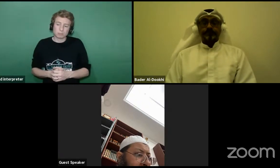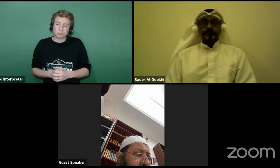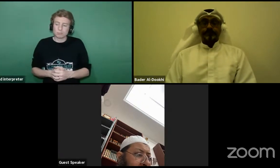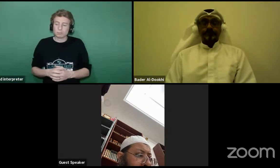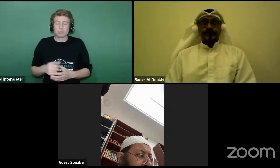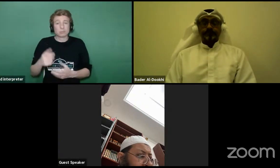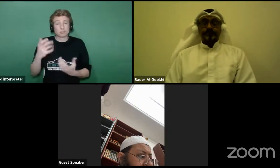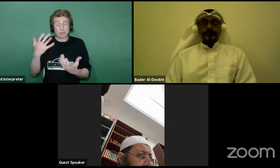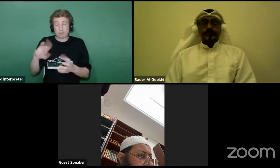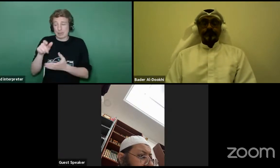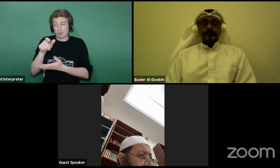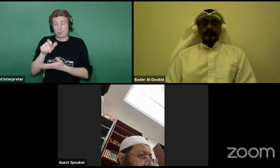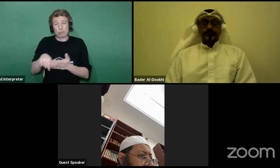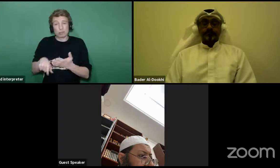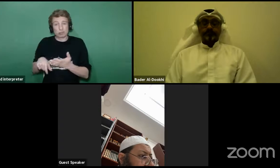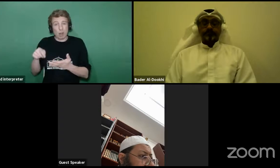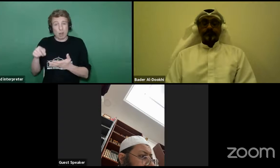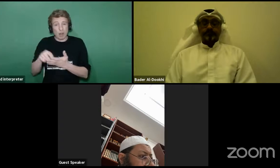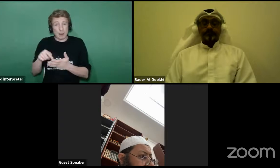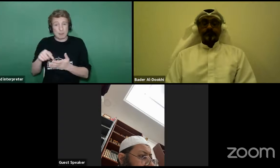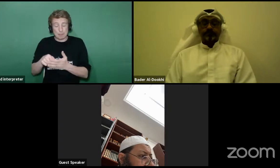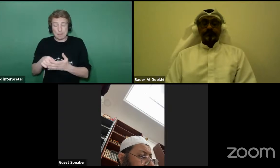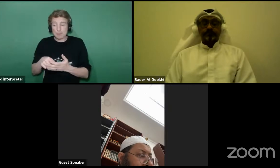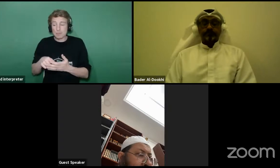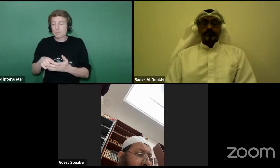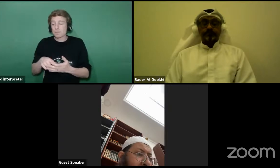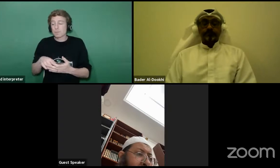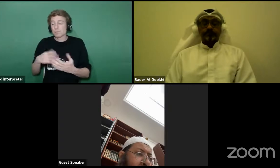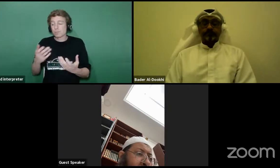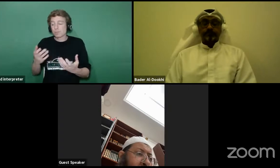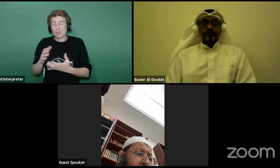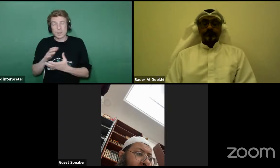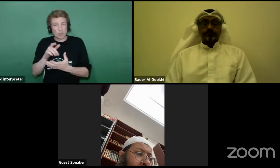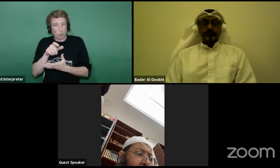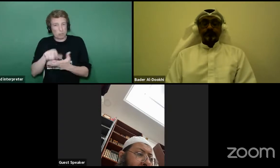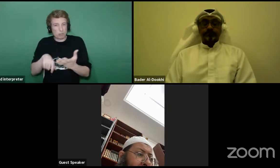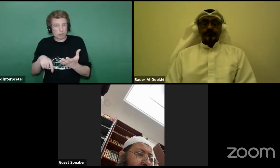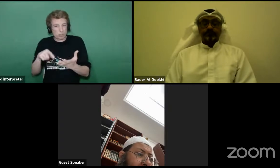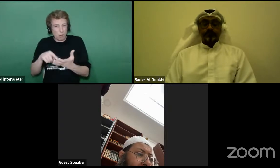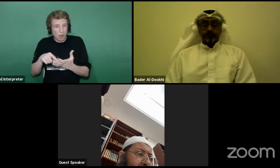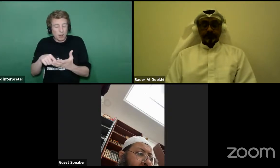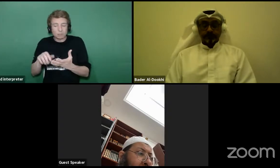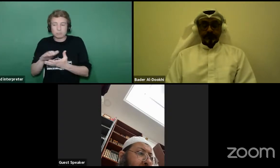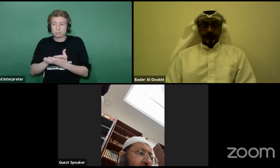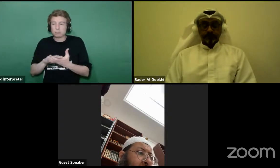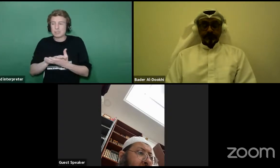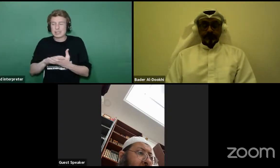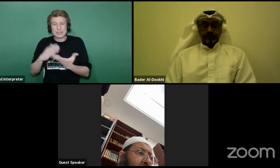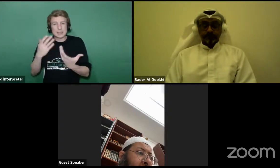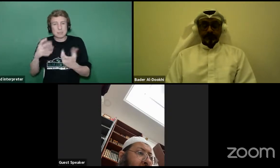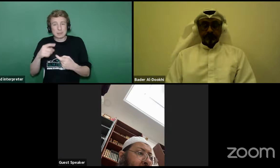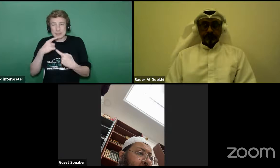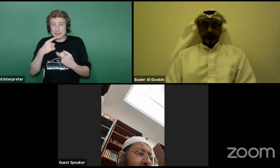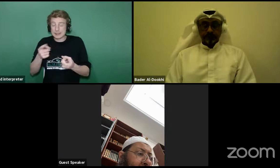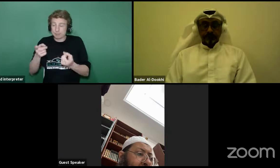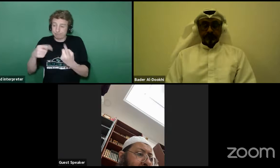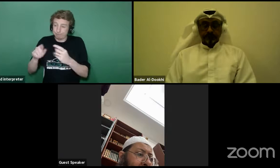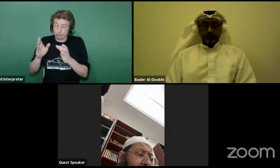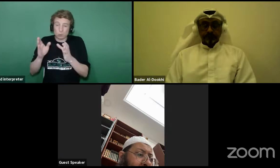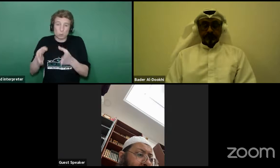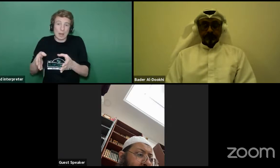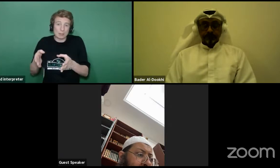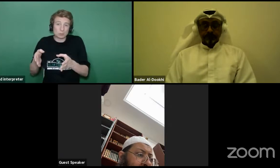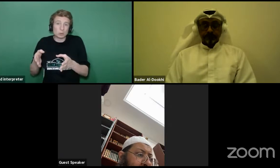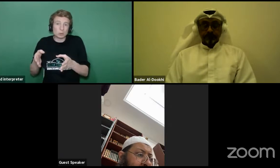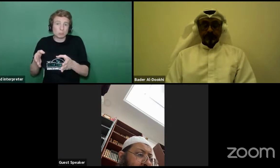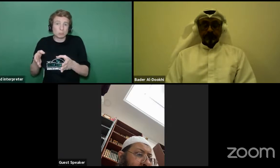prescribed for you or prescribed upon you, i.e. it means it's been obligated upon you or made obligatory